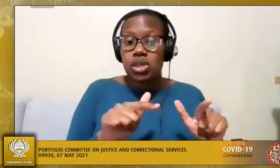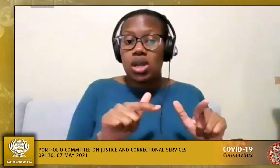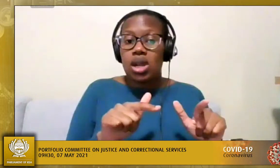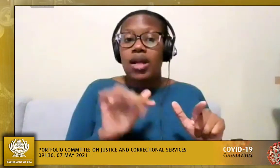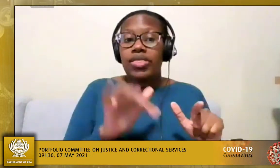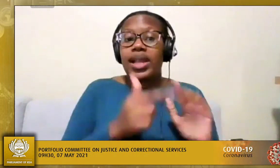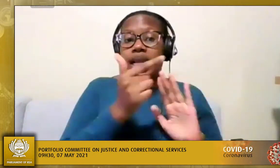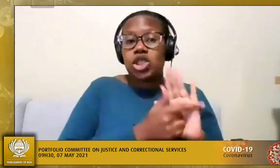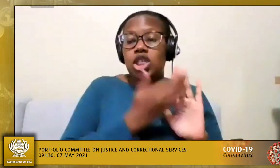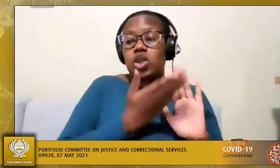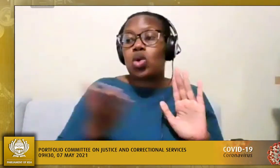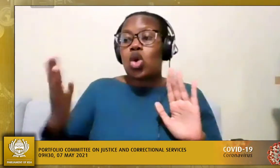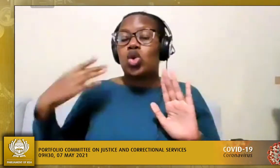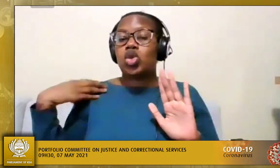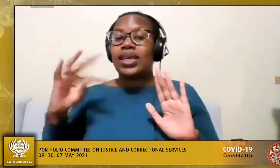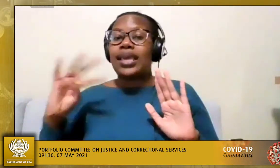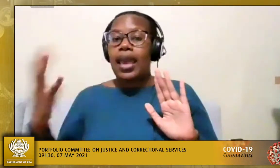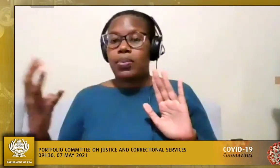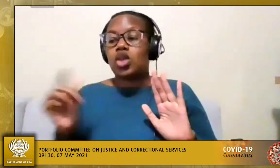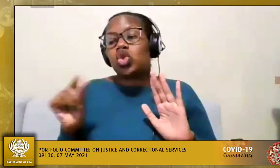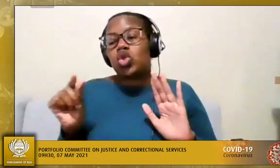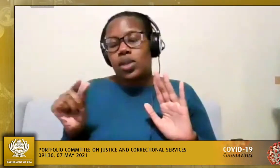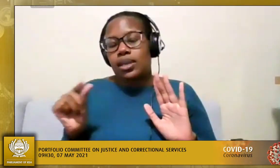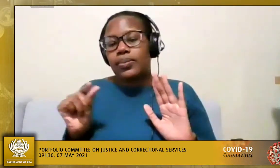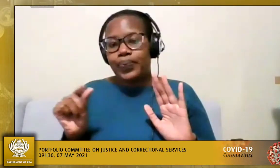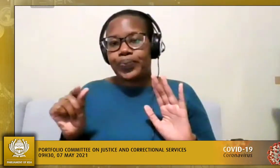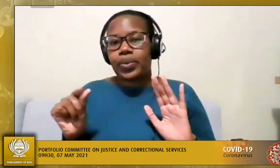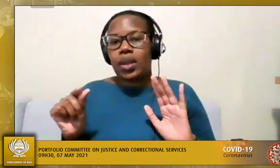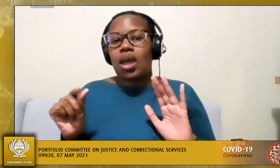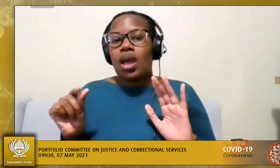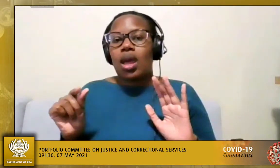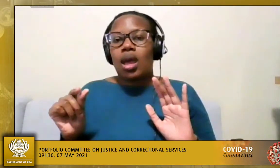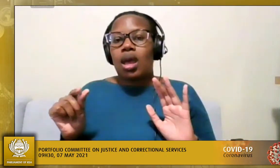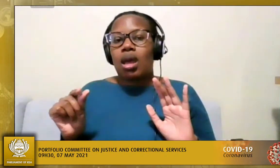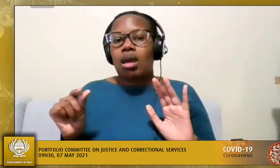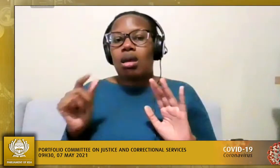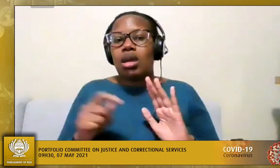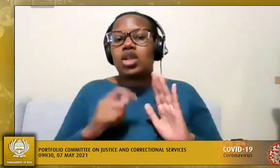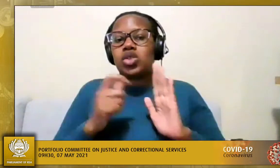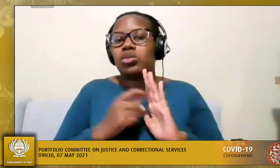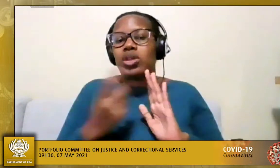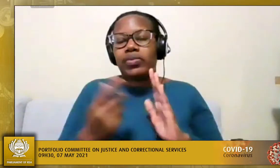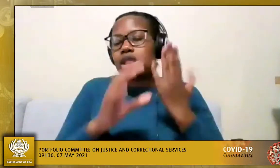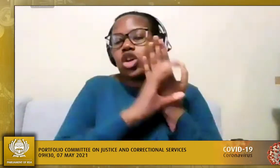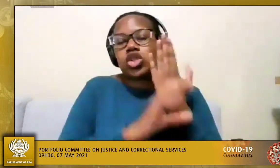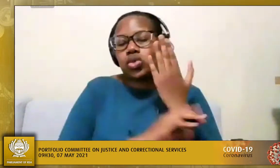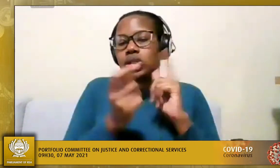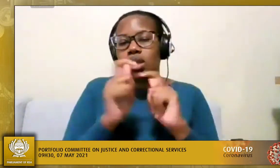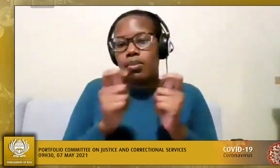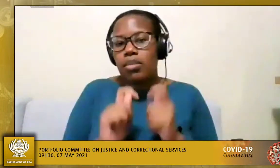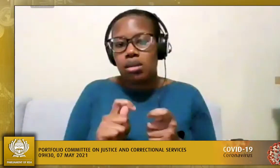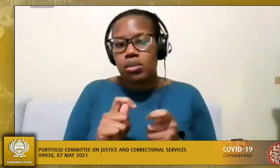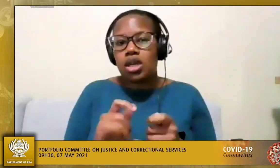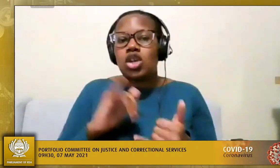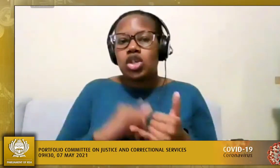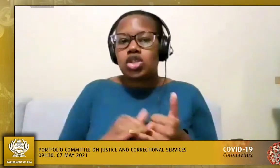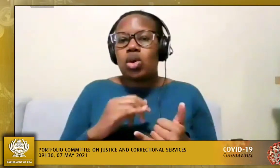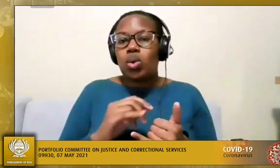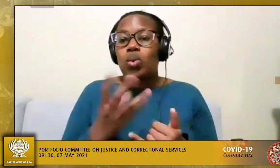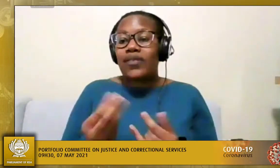to to Cabinet um shortly in terms of it's a constitutional amendment so there's a specific